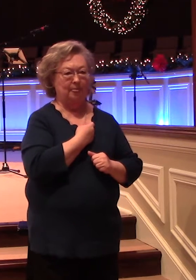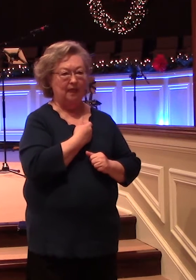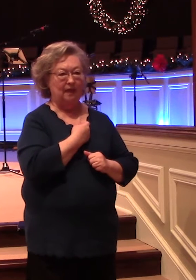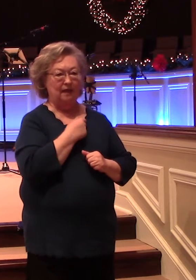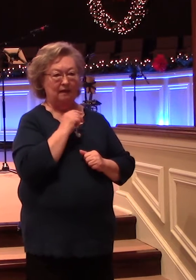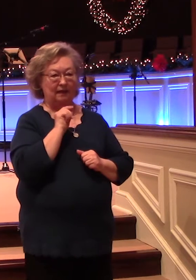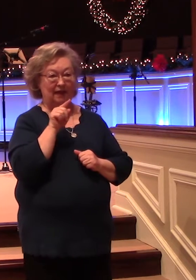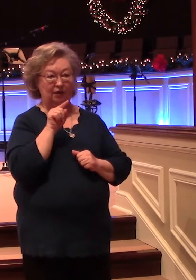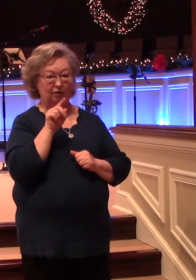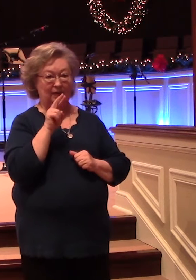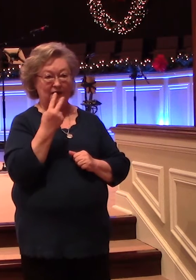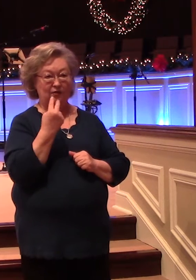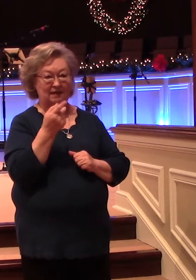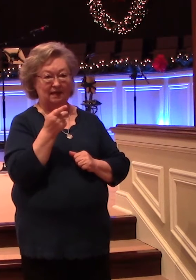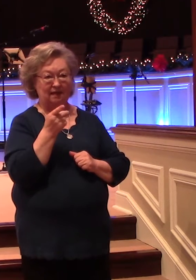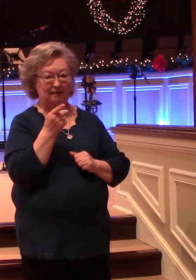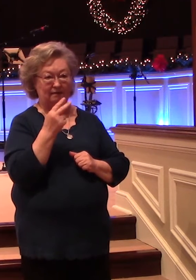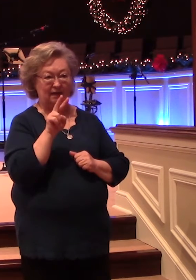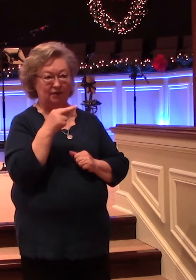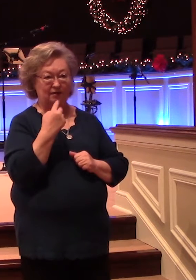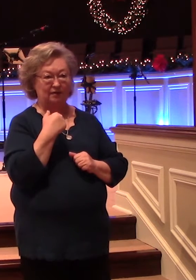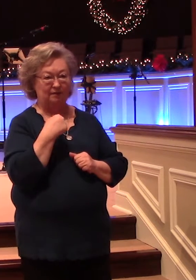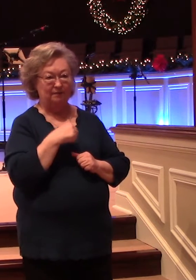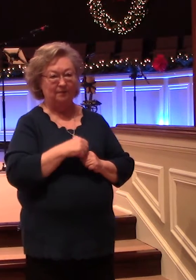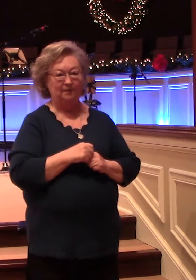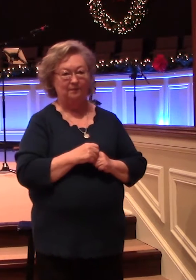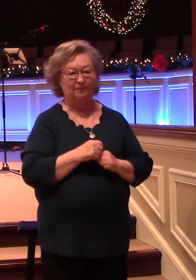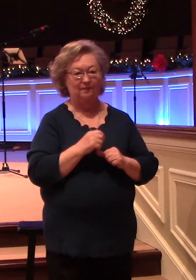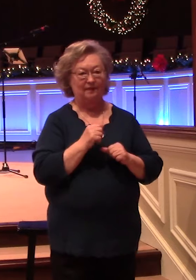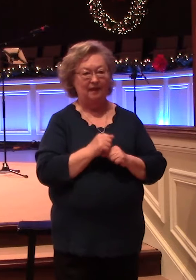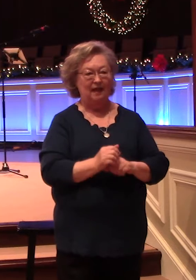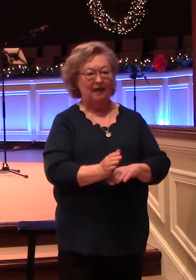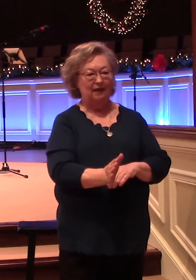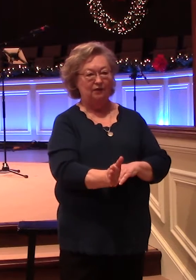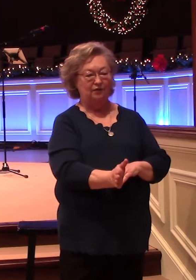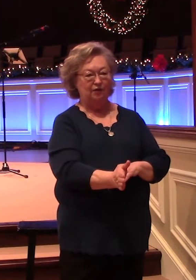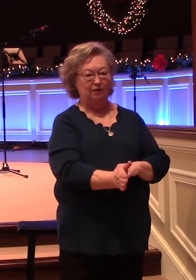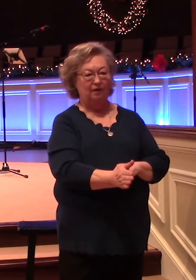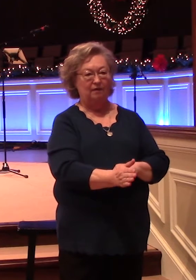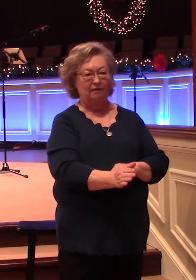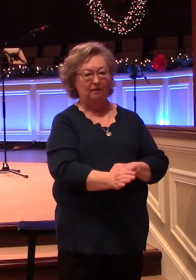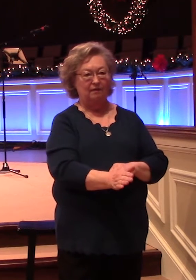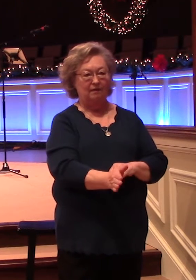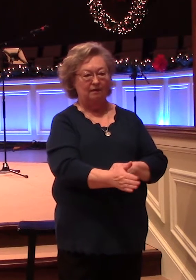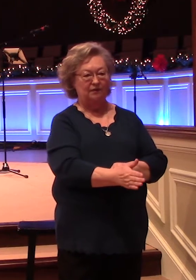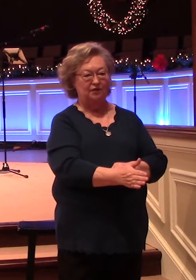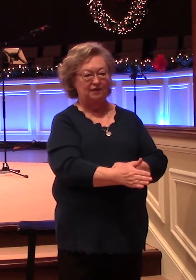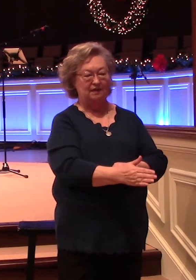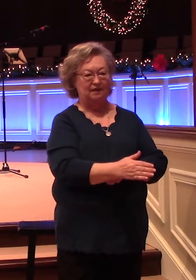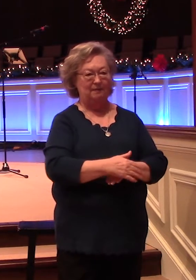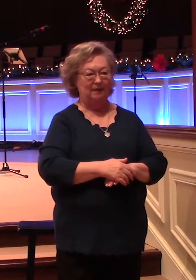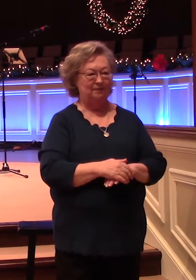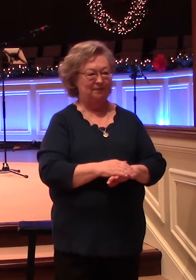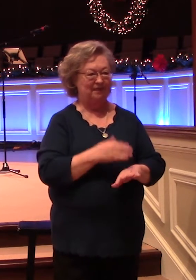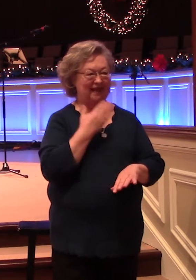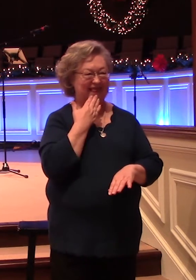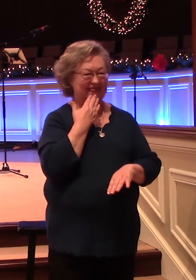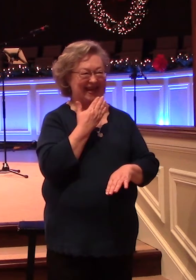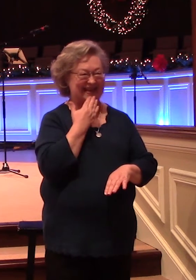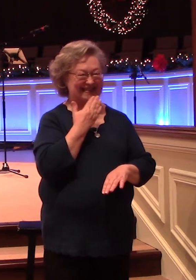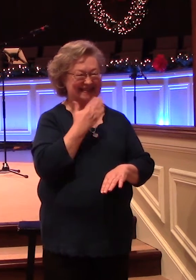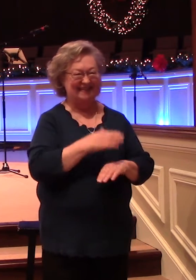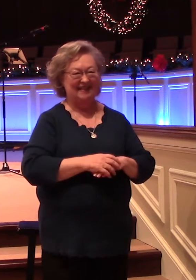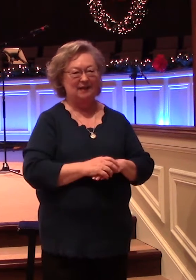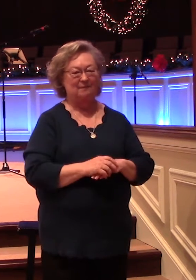real specifically about a particular matter of importance, I just do better. And so this is just a tool this morning. And at the end of our